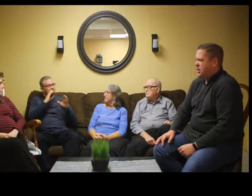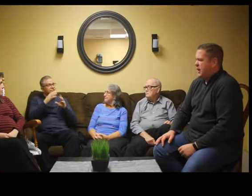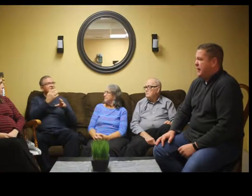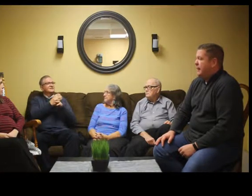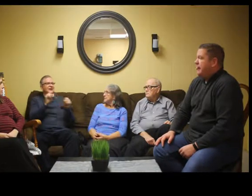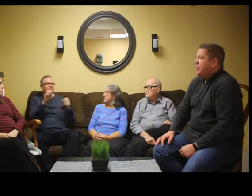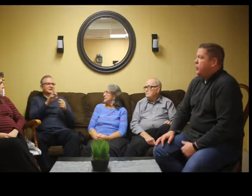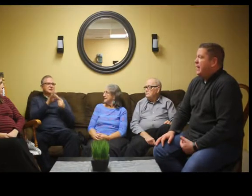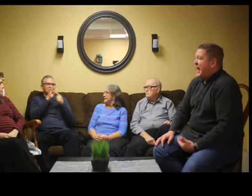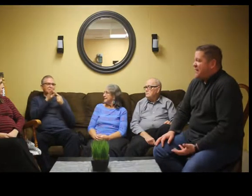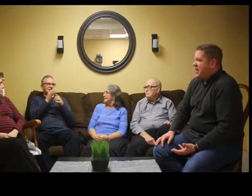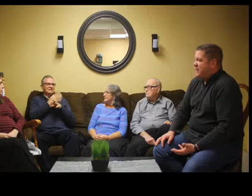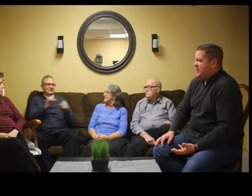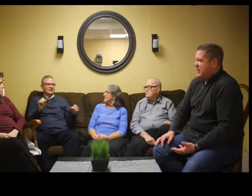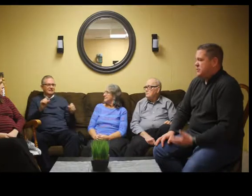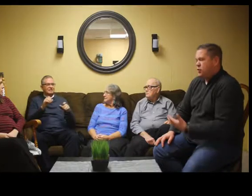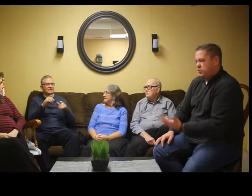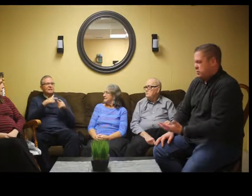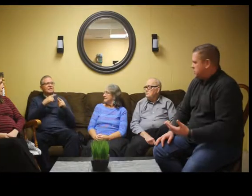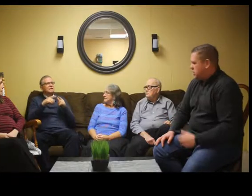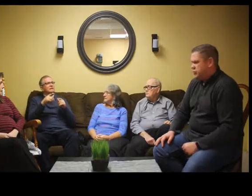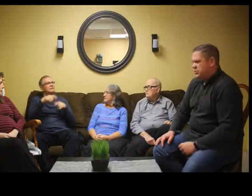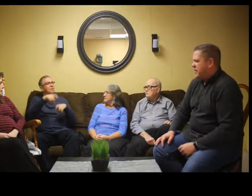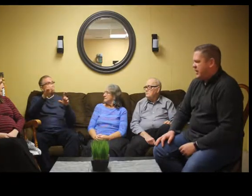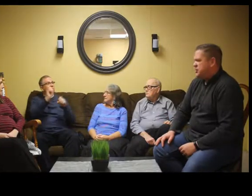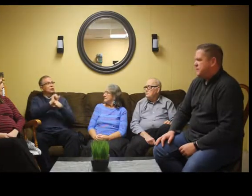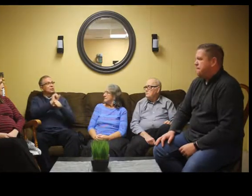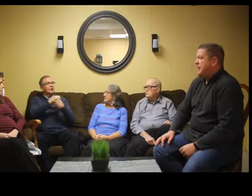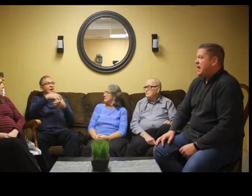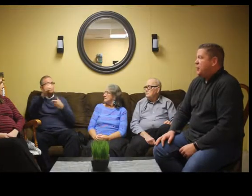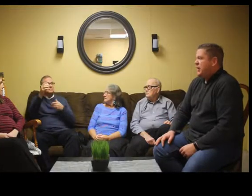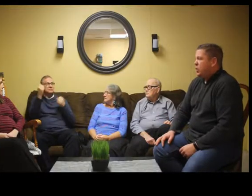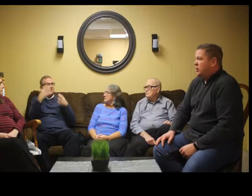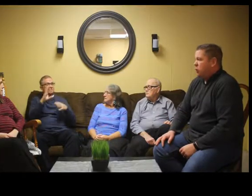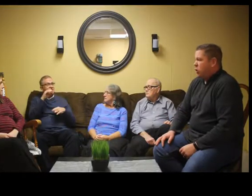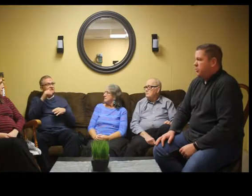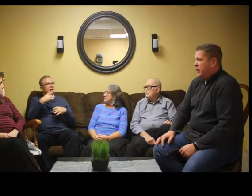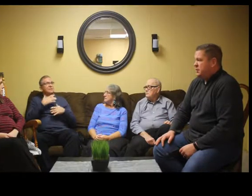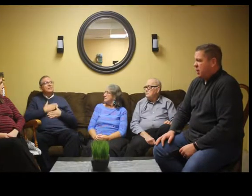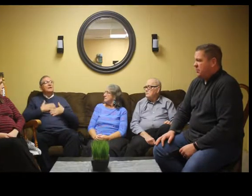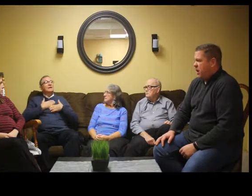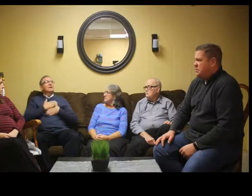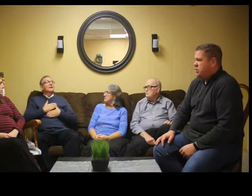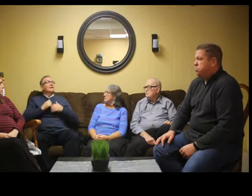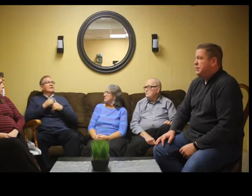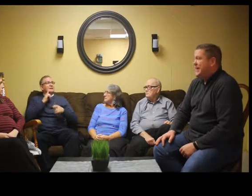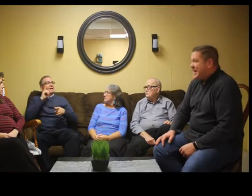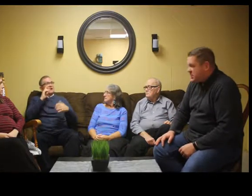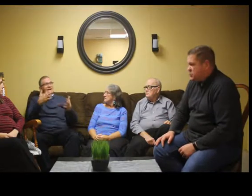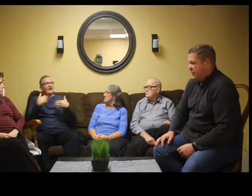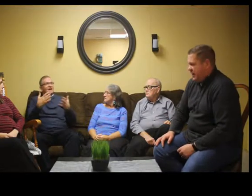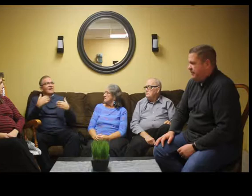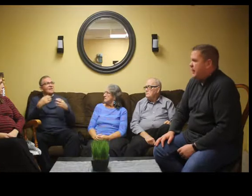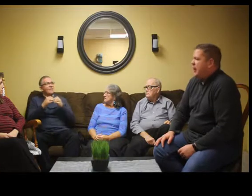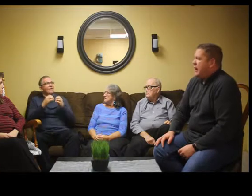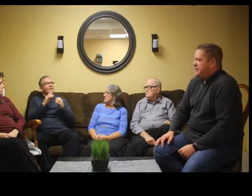that. But when they have that foundation, of course, it all starts with salvation. When they go out to the workplace, a lot of the bosses are pleased with them